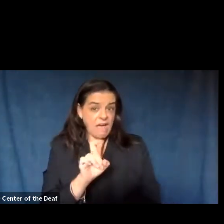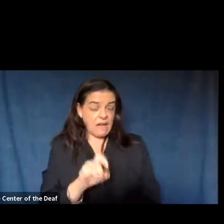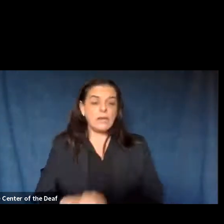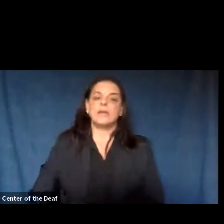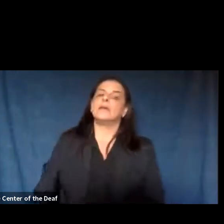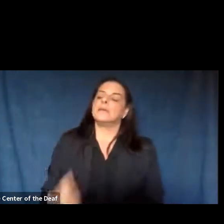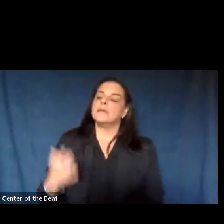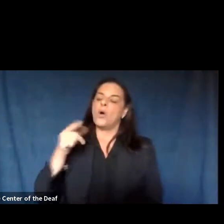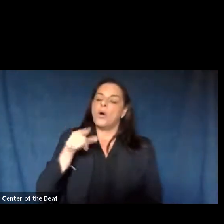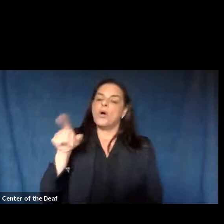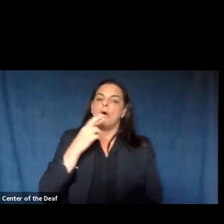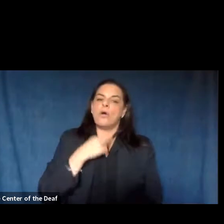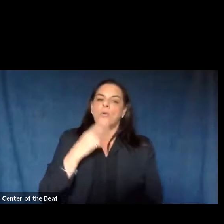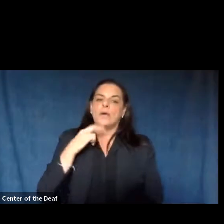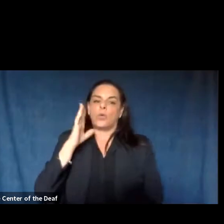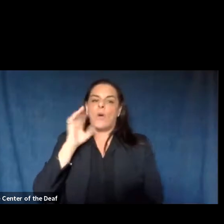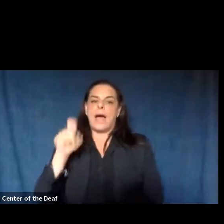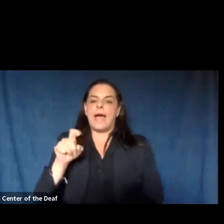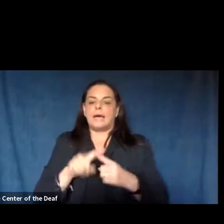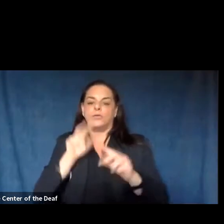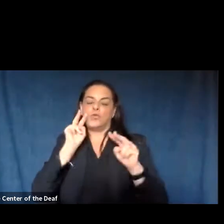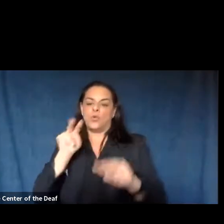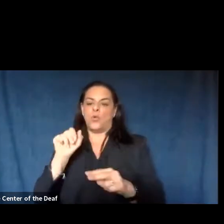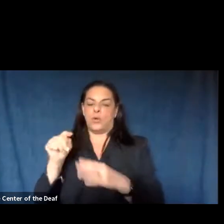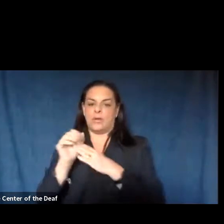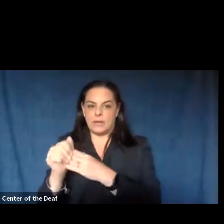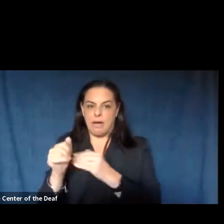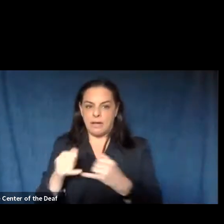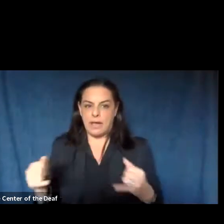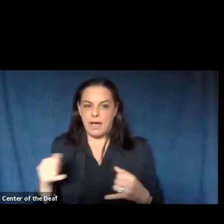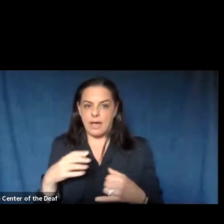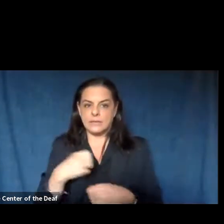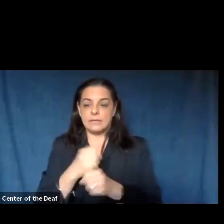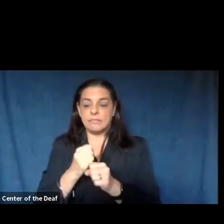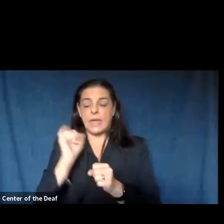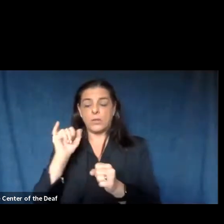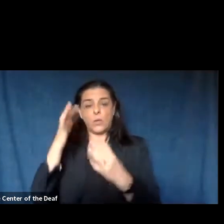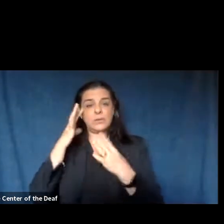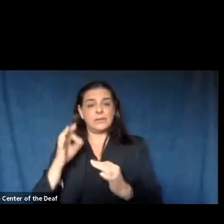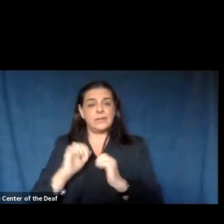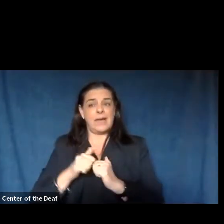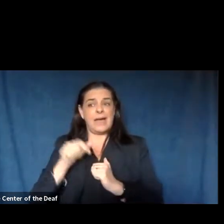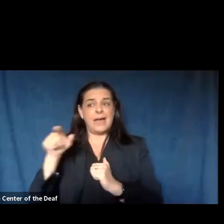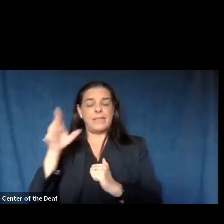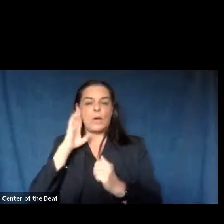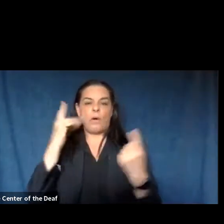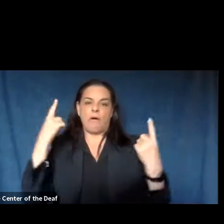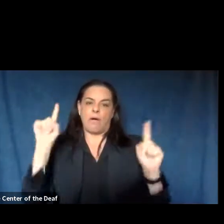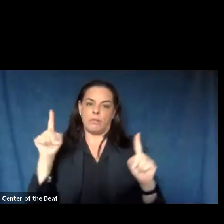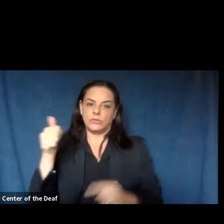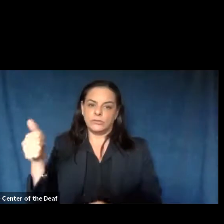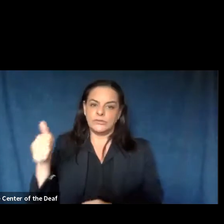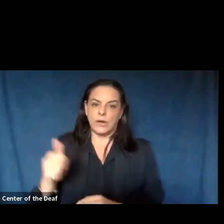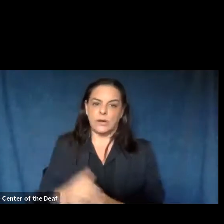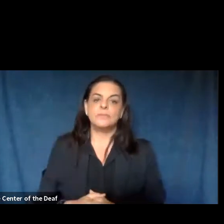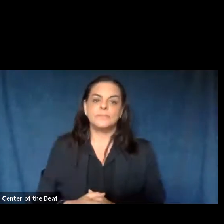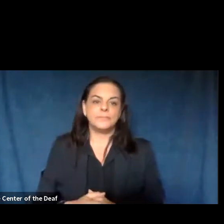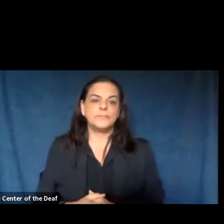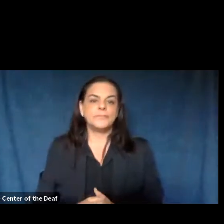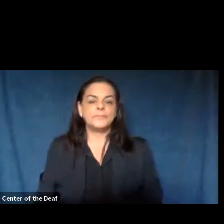So restaurants will need to look at the guidance and make those business decisions on how they're going to accomplish that